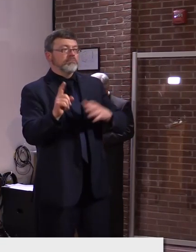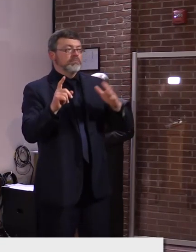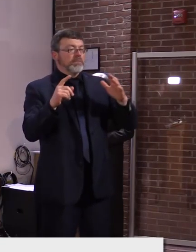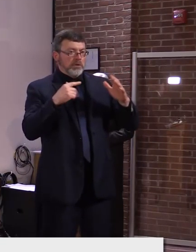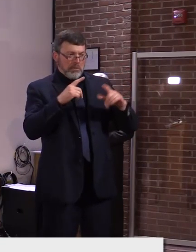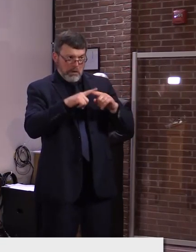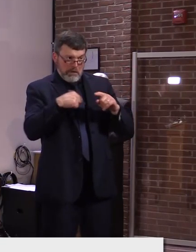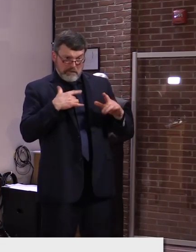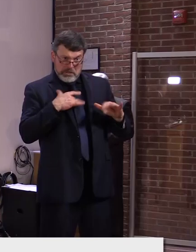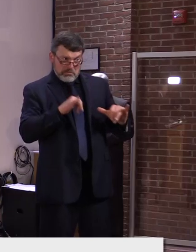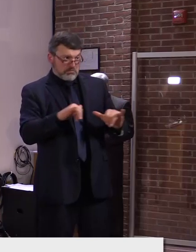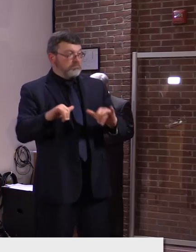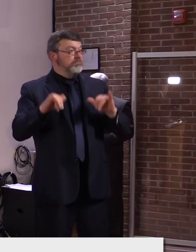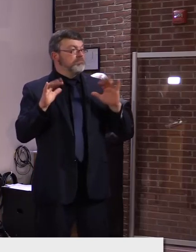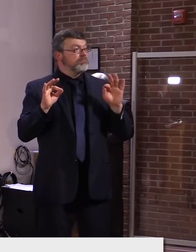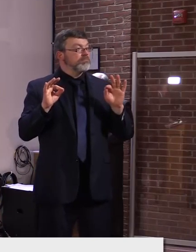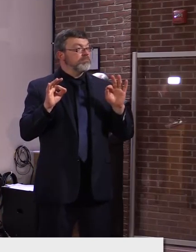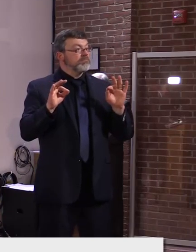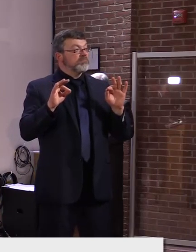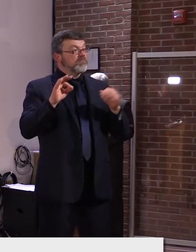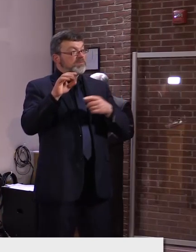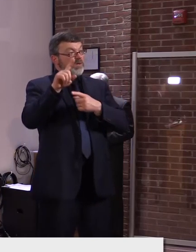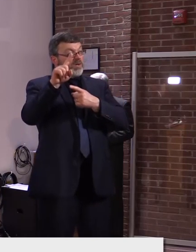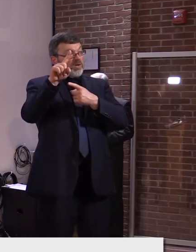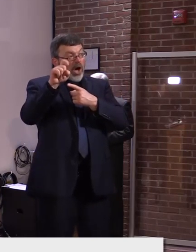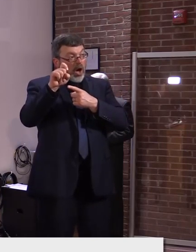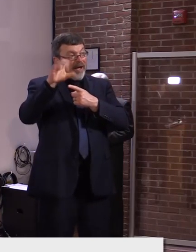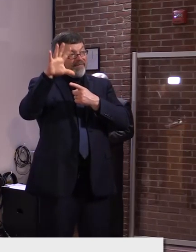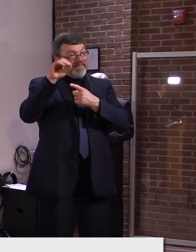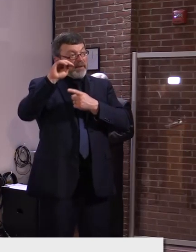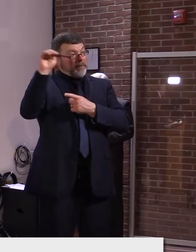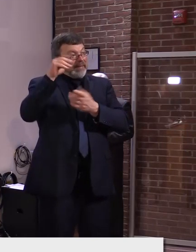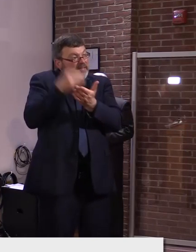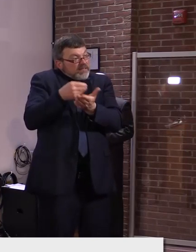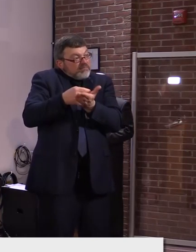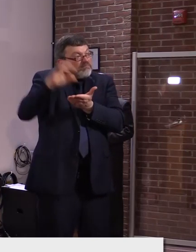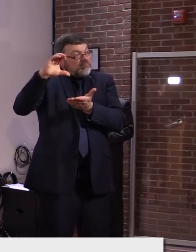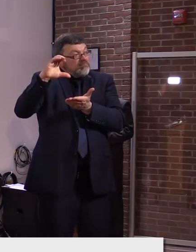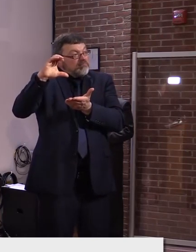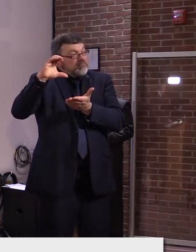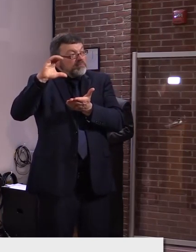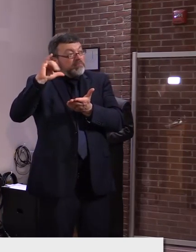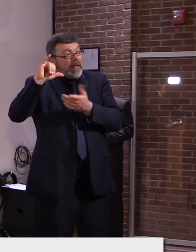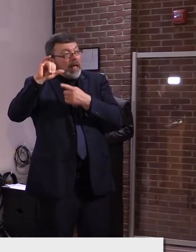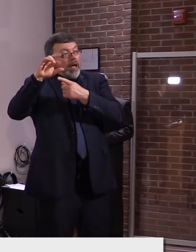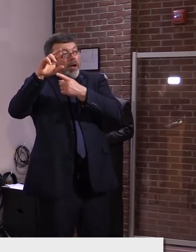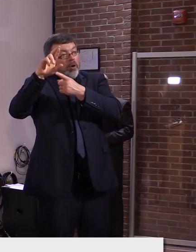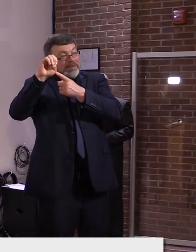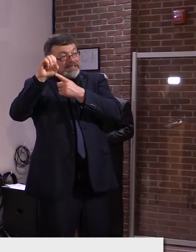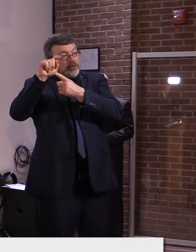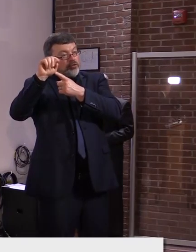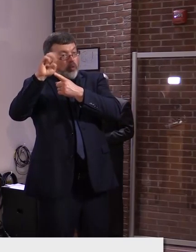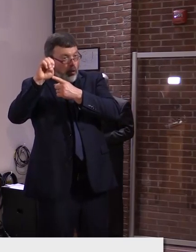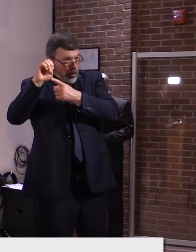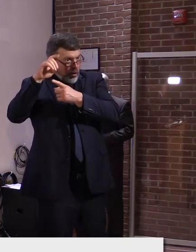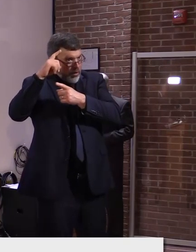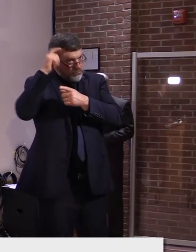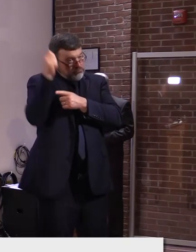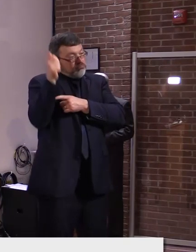reserve for the pension, that isn't going to buy down the pensions unless there's structural changes from my perspective, but this is just put in